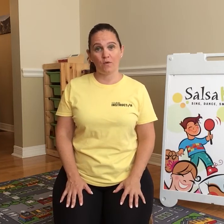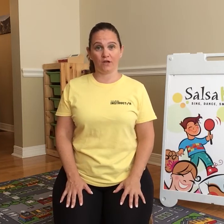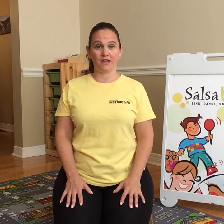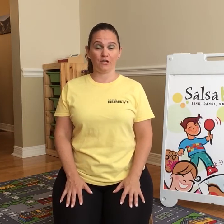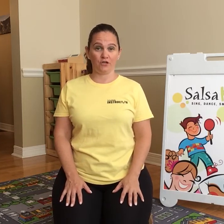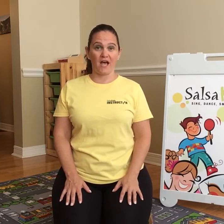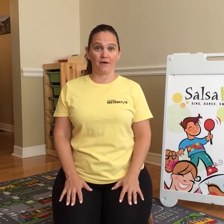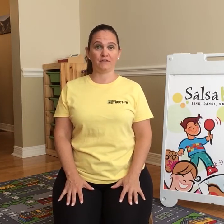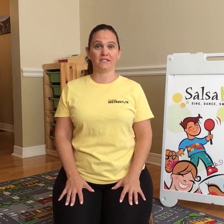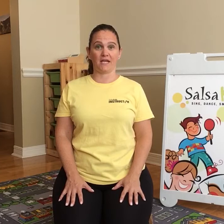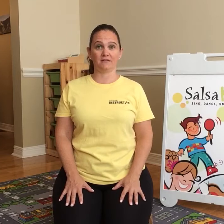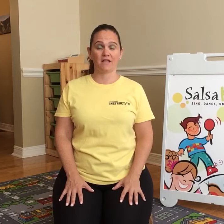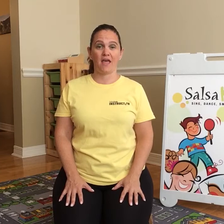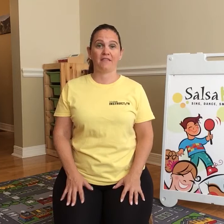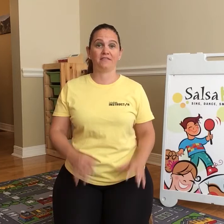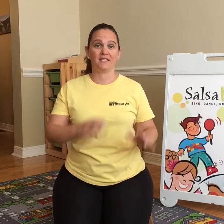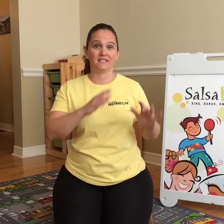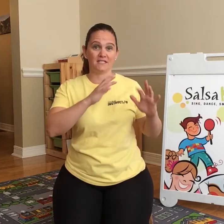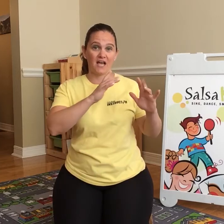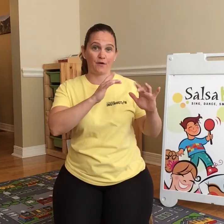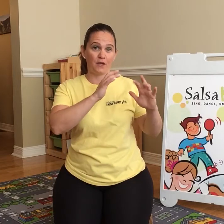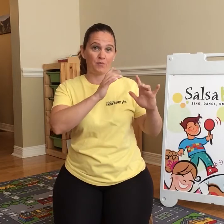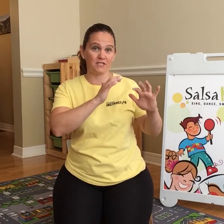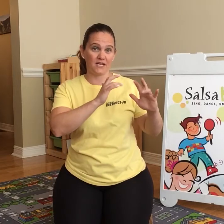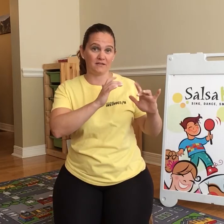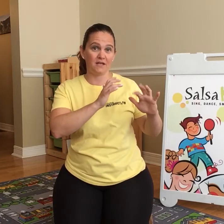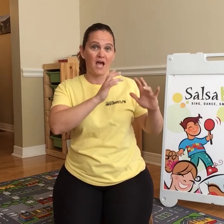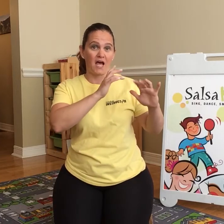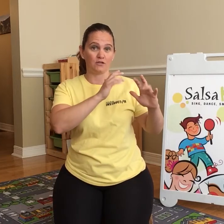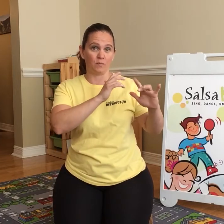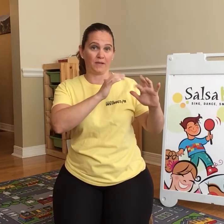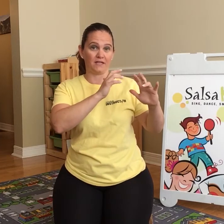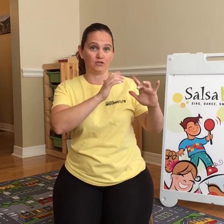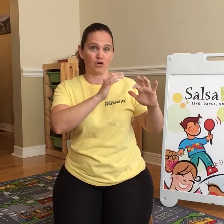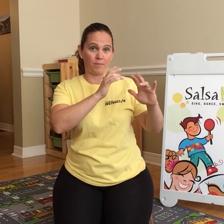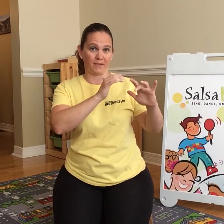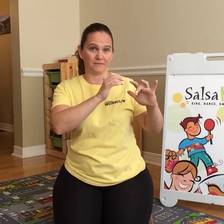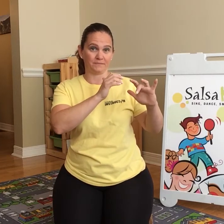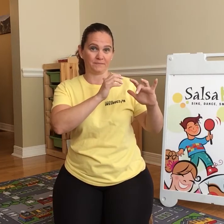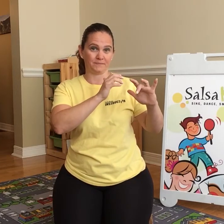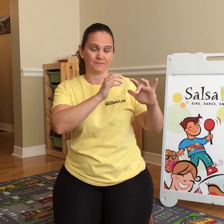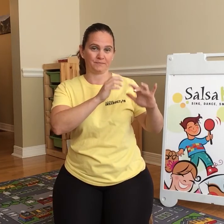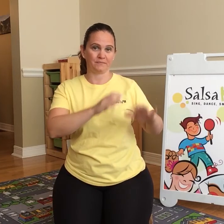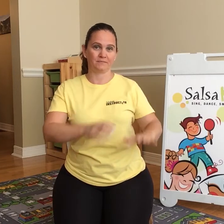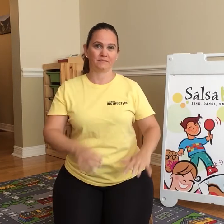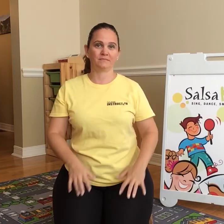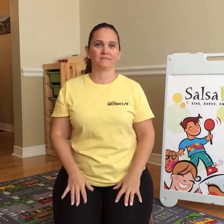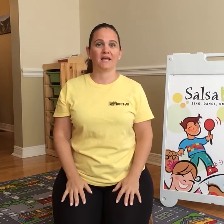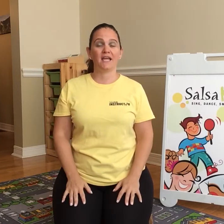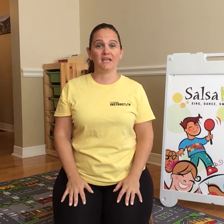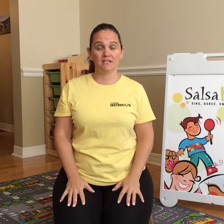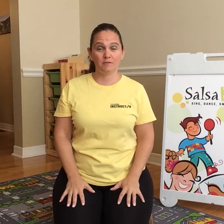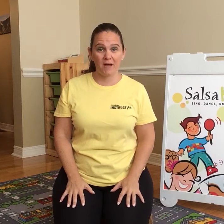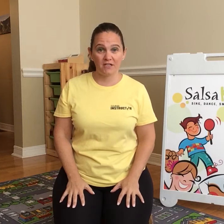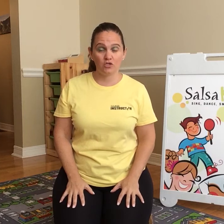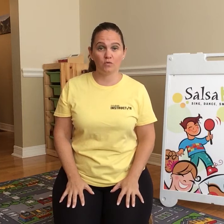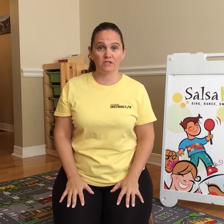we're going to learn how to say, this is how I pretend to play the trumpet. In Spanish you will